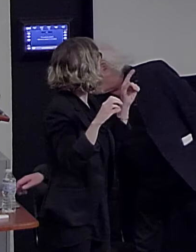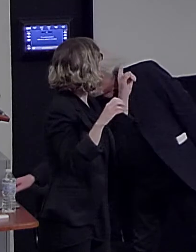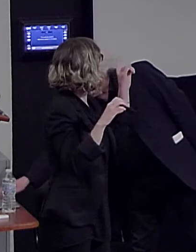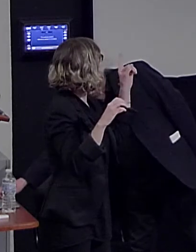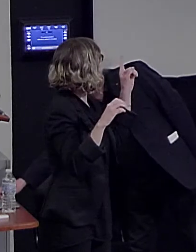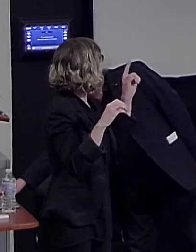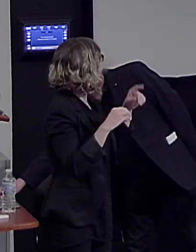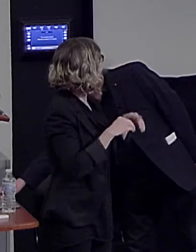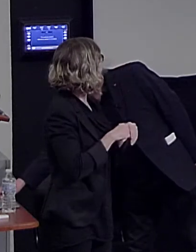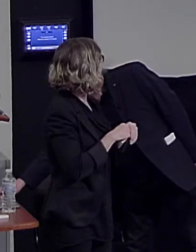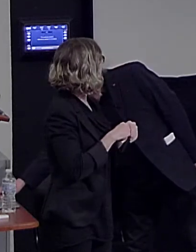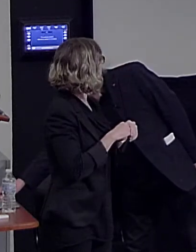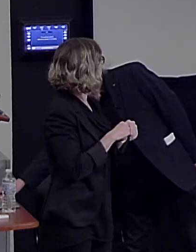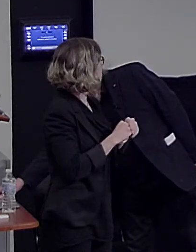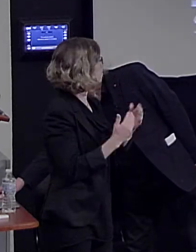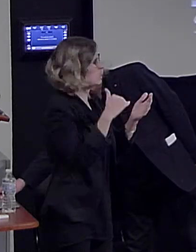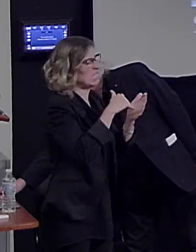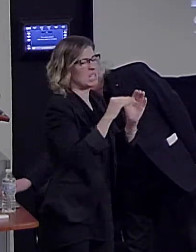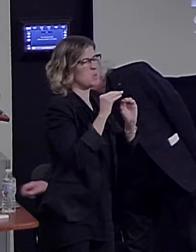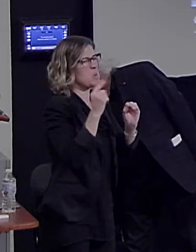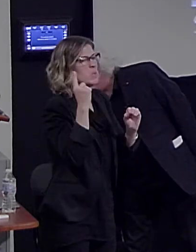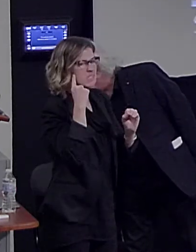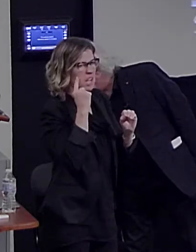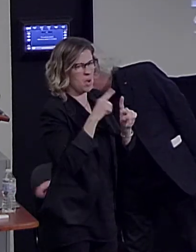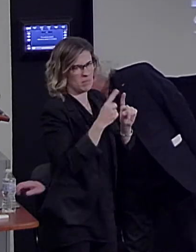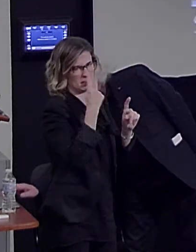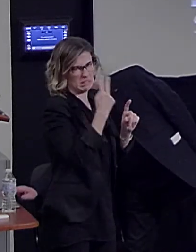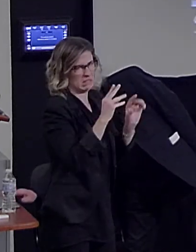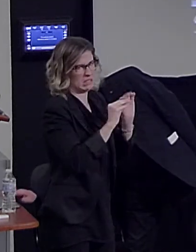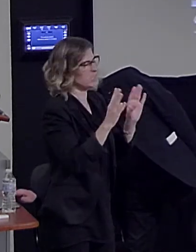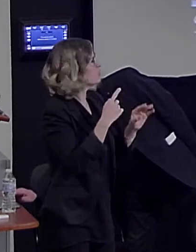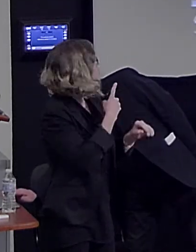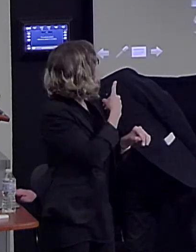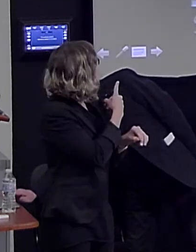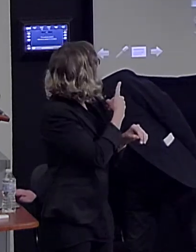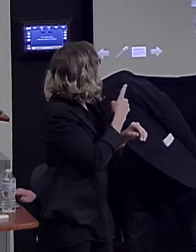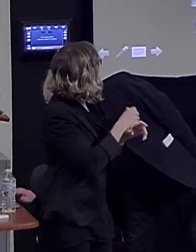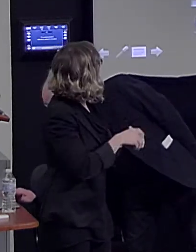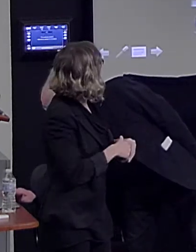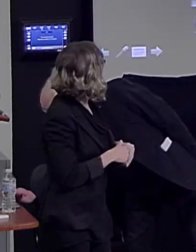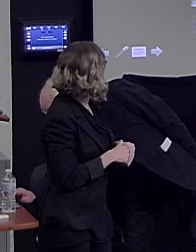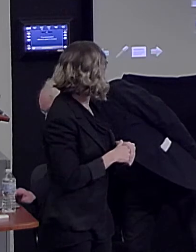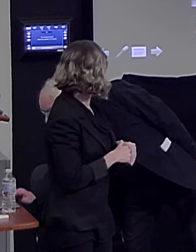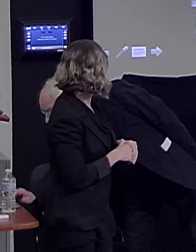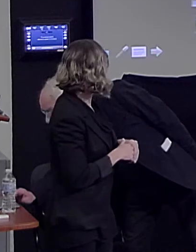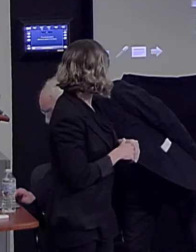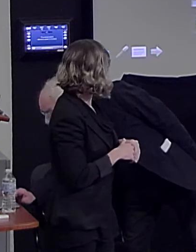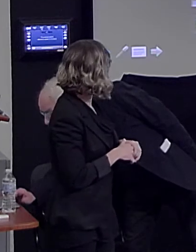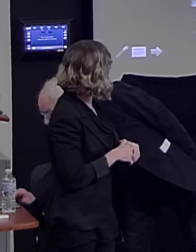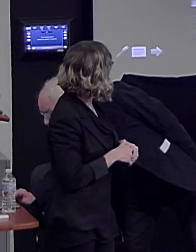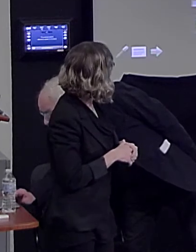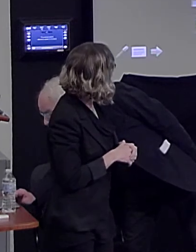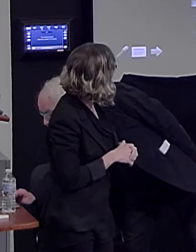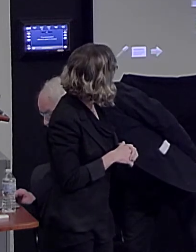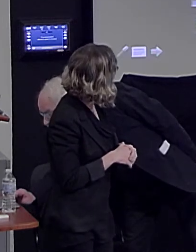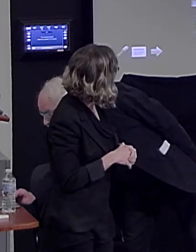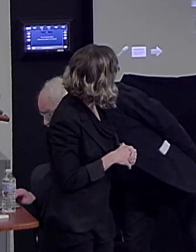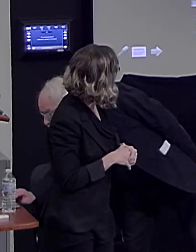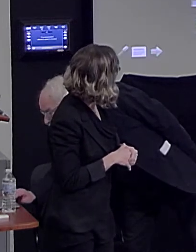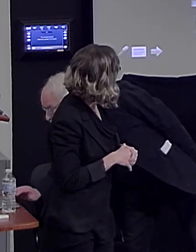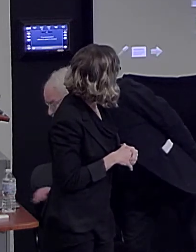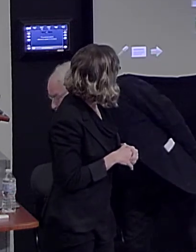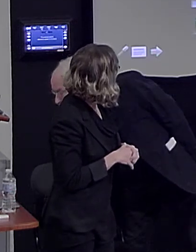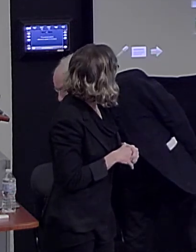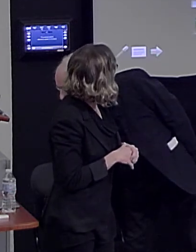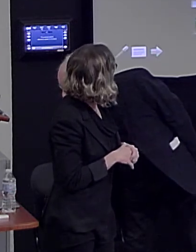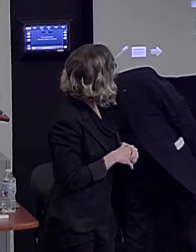Again, you will not hear what's going on, but you will see. Here is a girl, which we stimulate this part of the